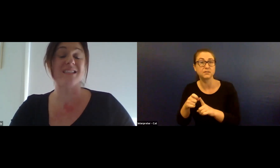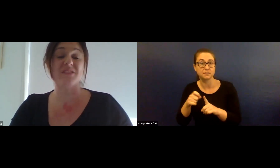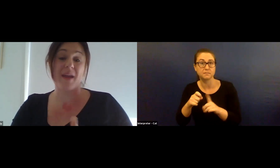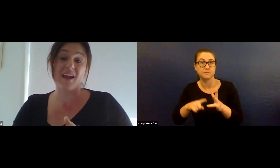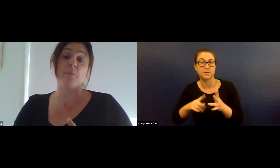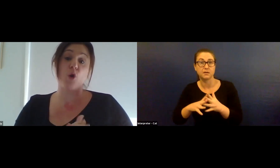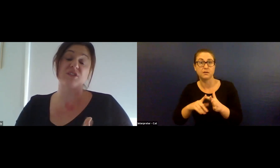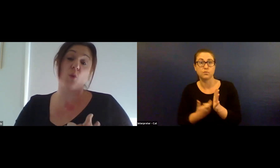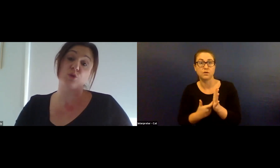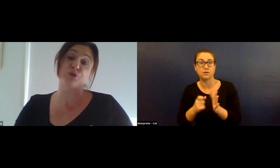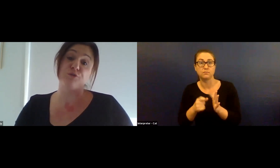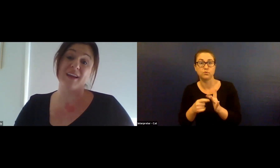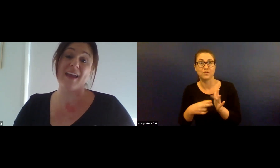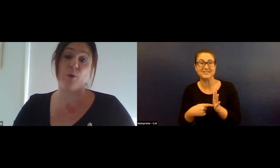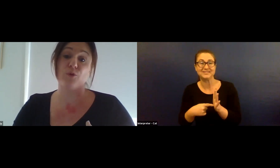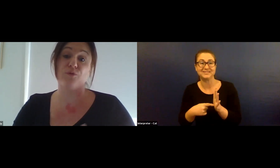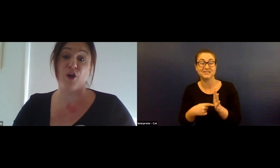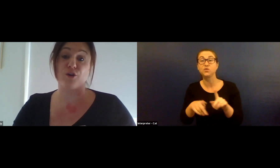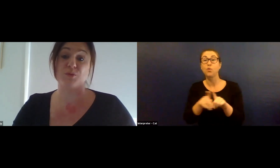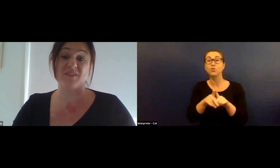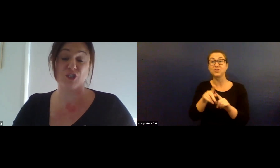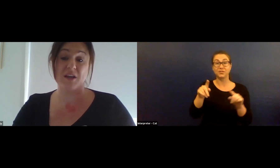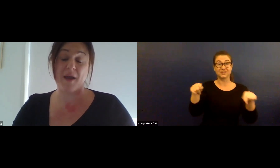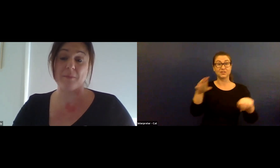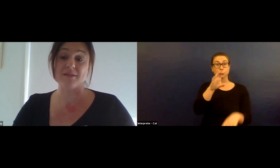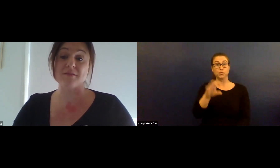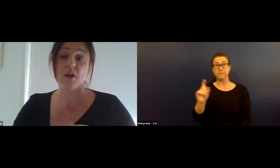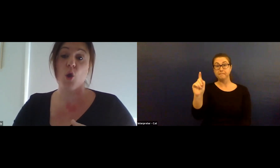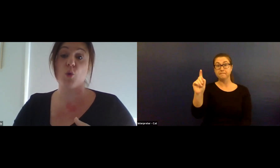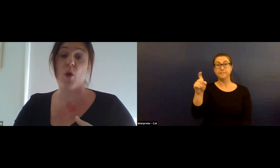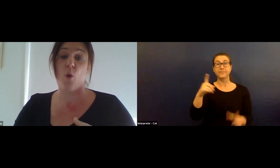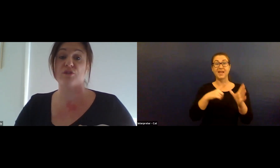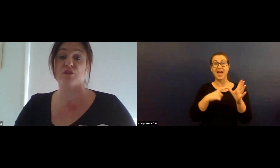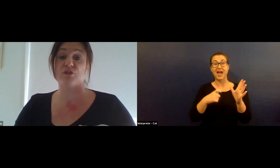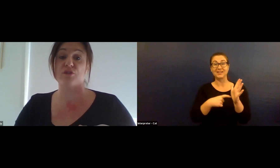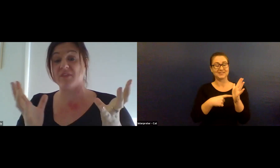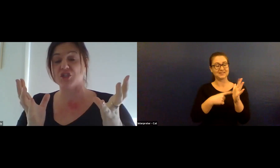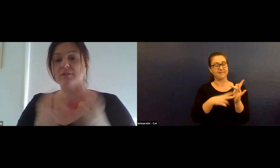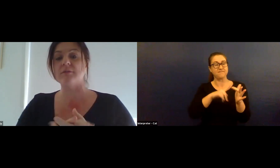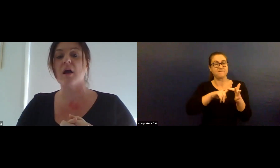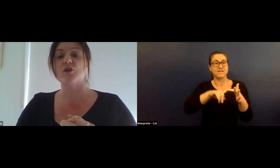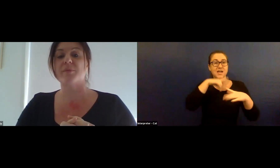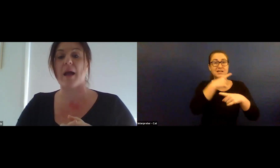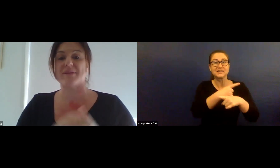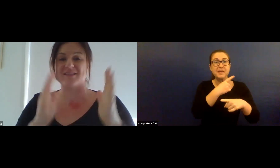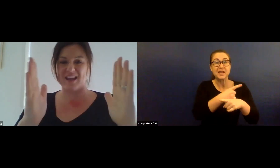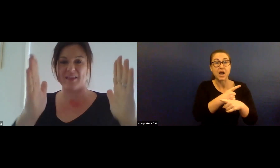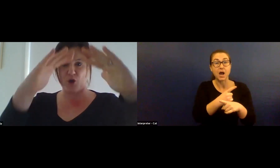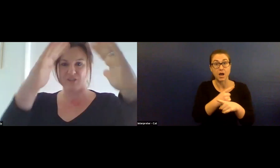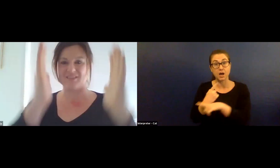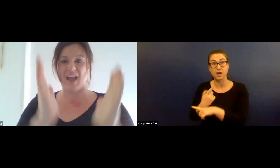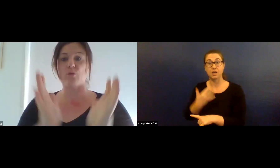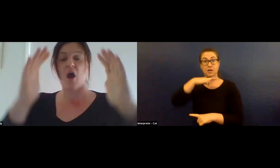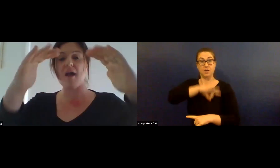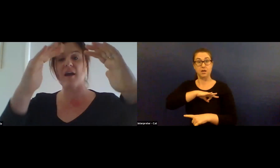Using active speaker mode is also really helpful for those with vision impairment who also have some vision, to be able to see